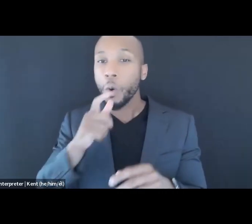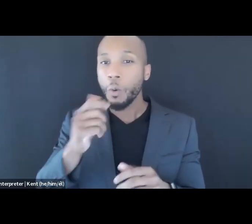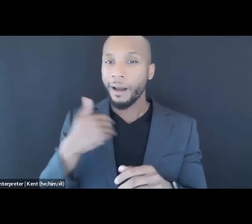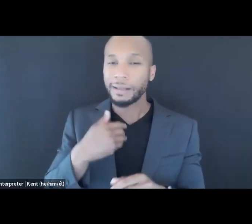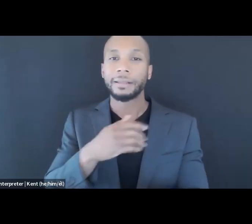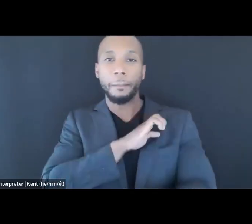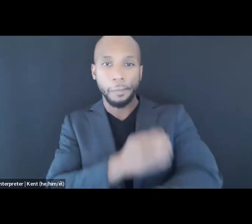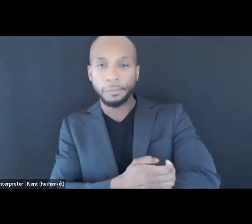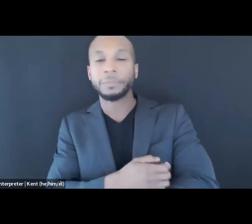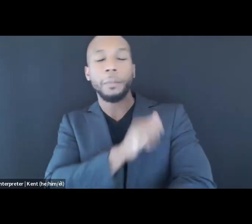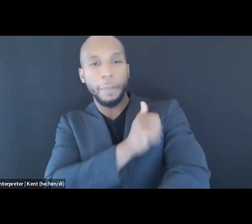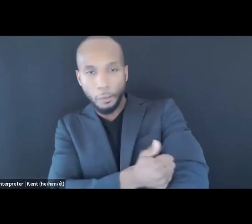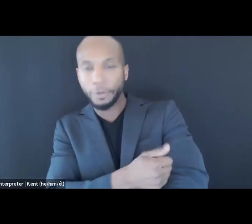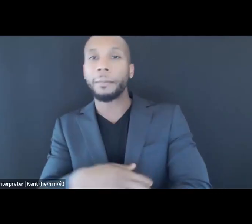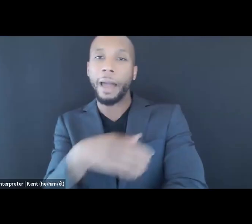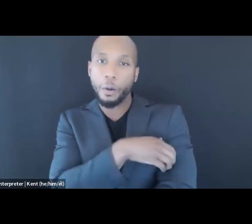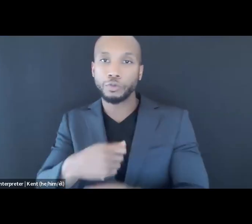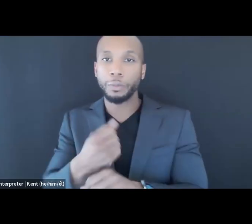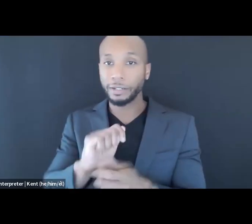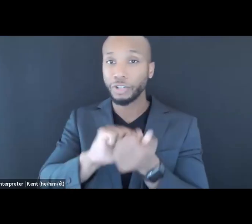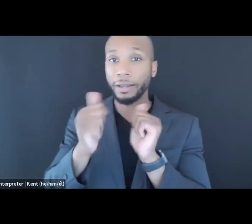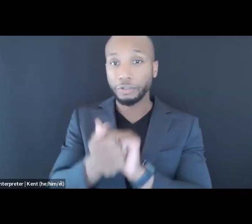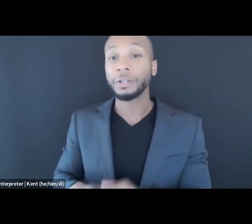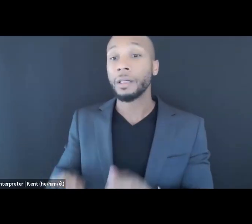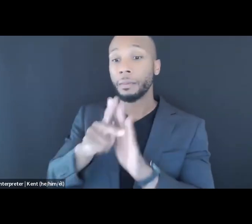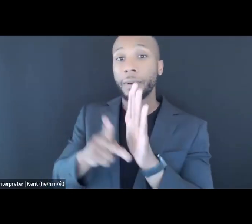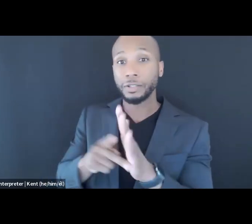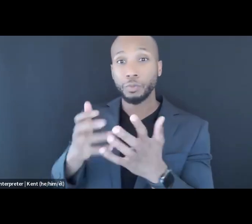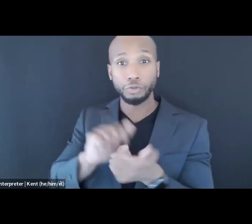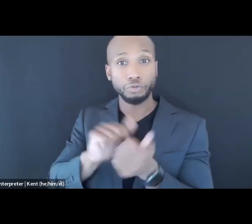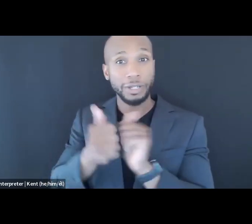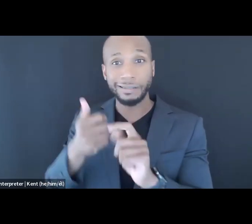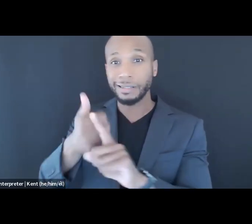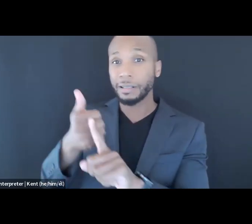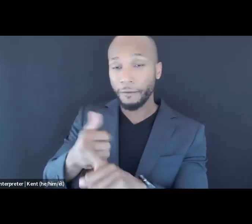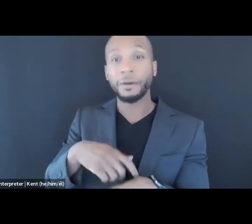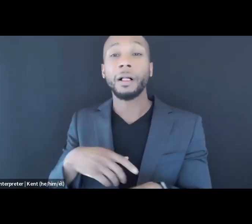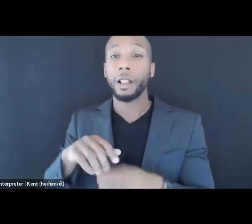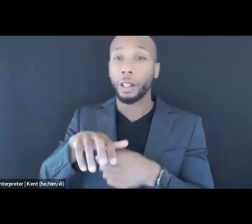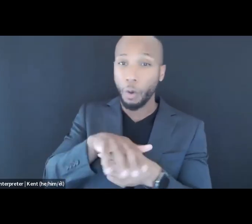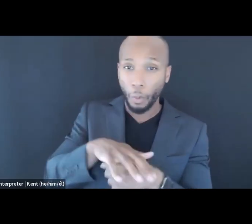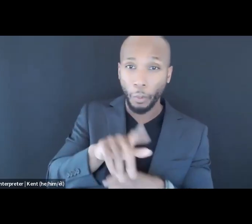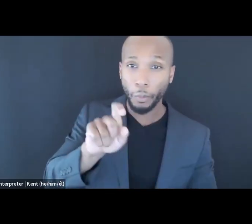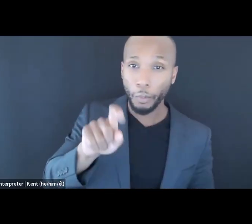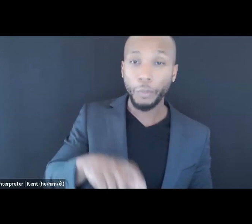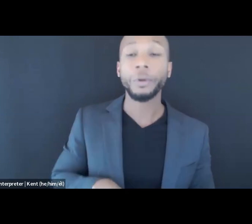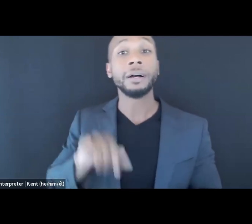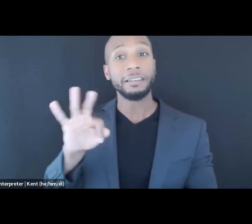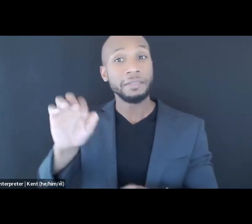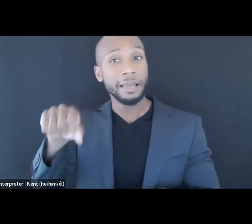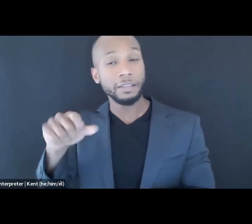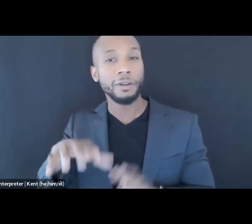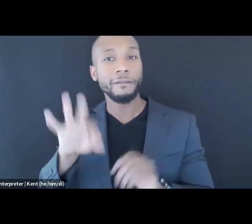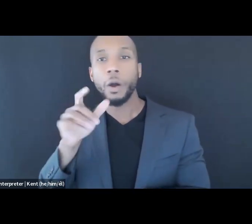and authority to make that change. Is the policy you're looking to get changed, is it a local policy? If so, you